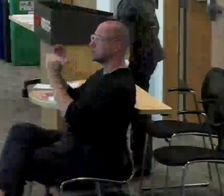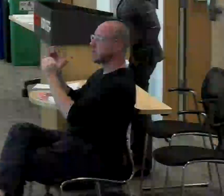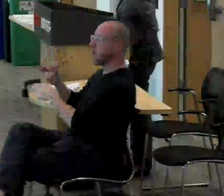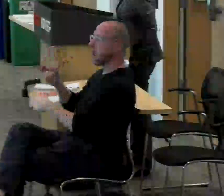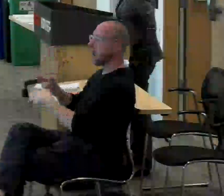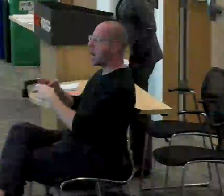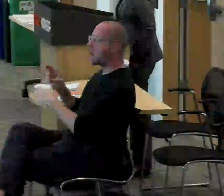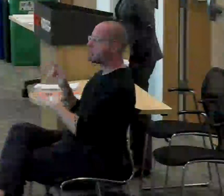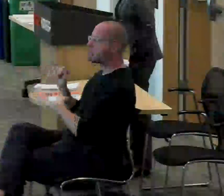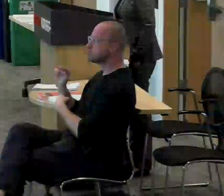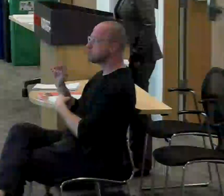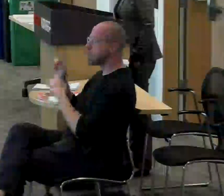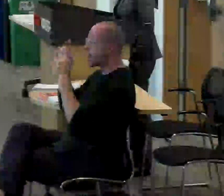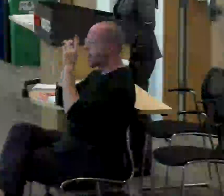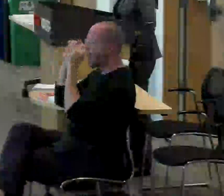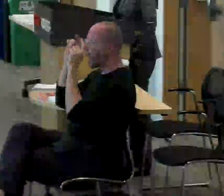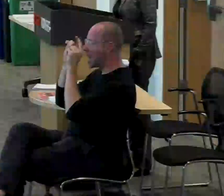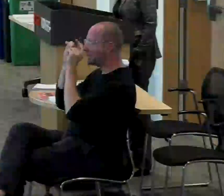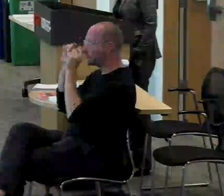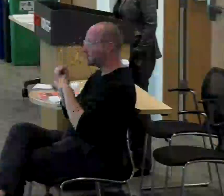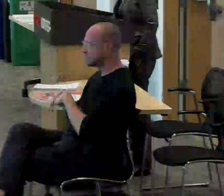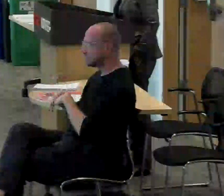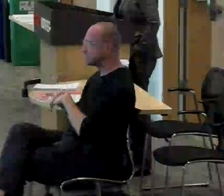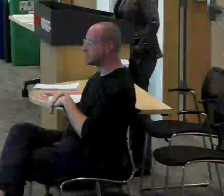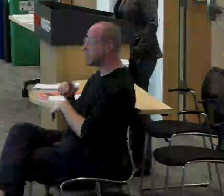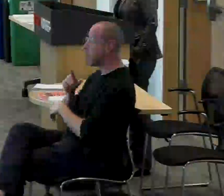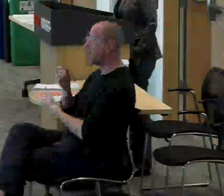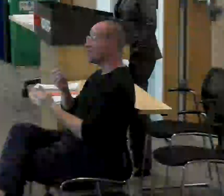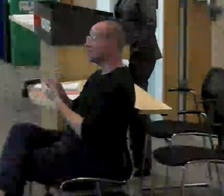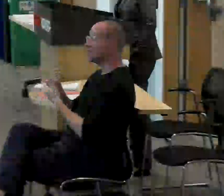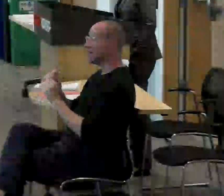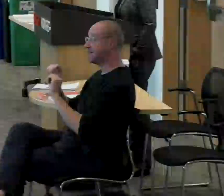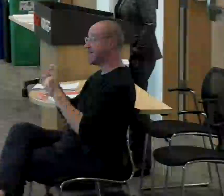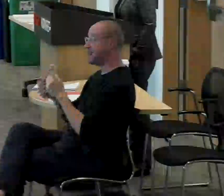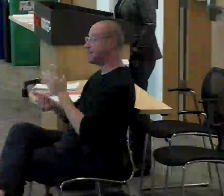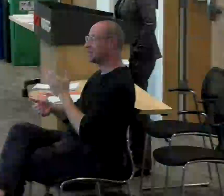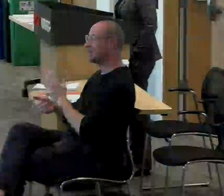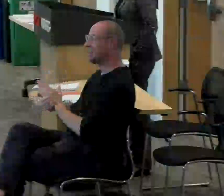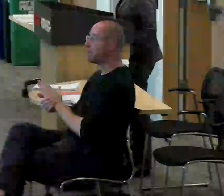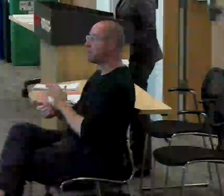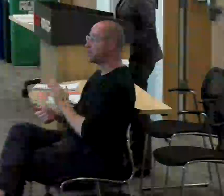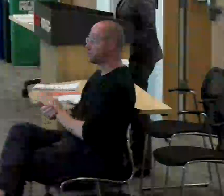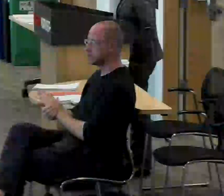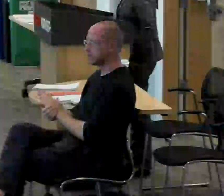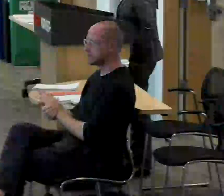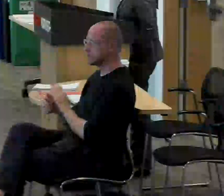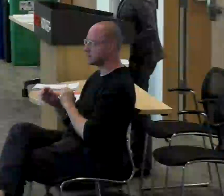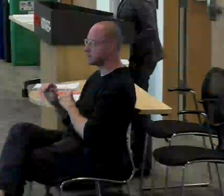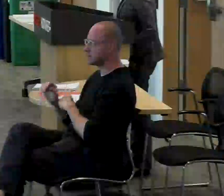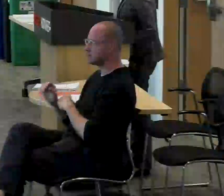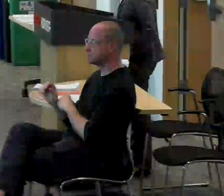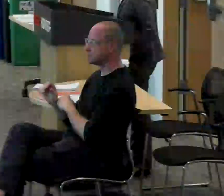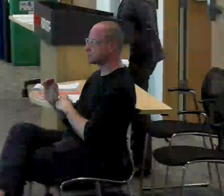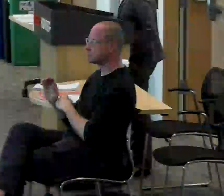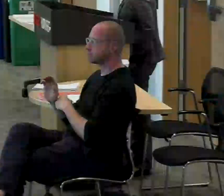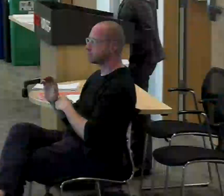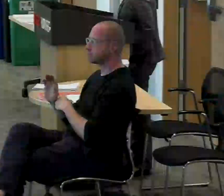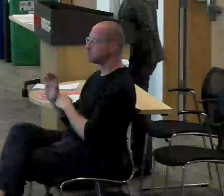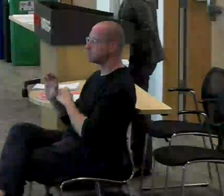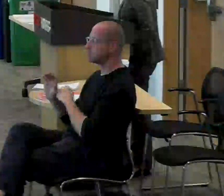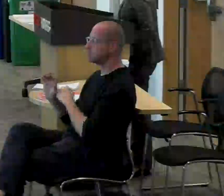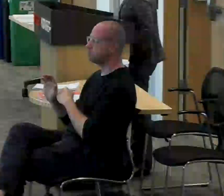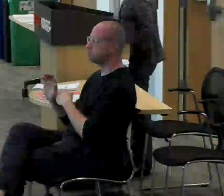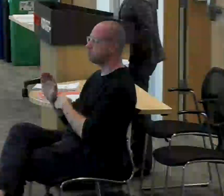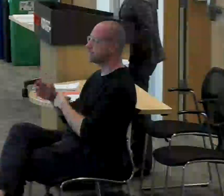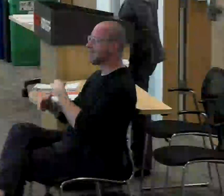to benefits. You can use these monies as a supplement. So it's there's lots of ways you can slice and dice the use of